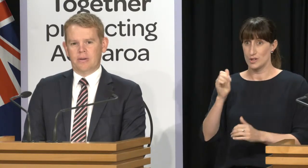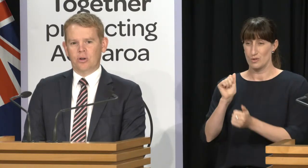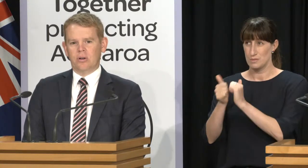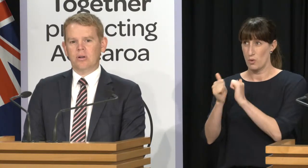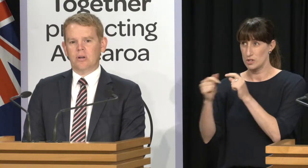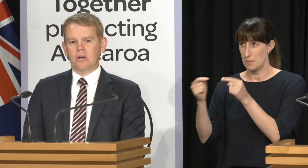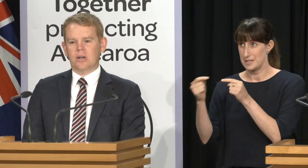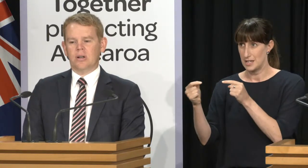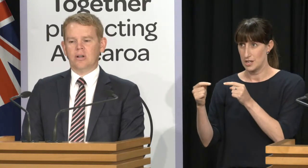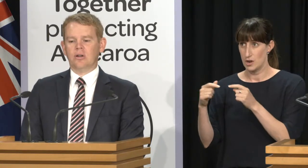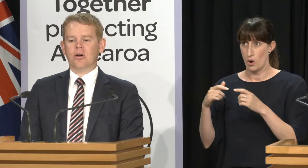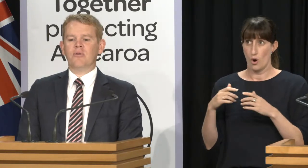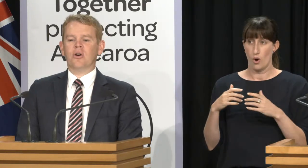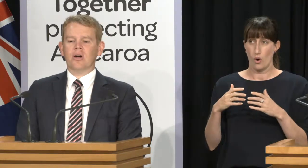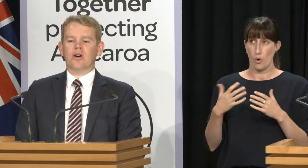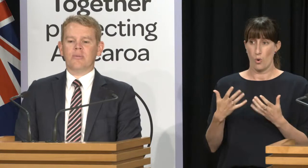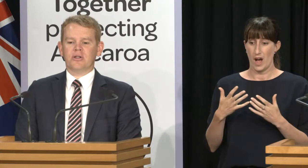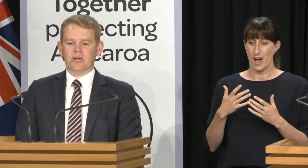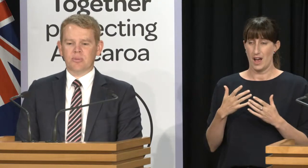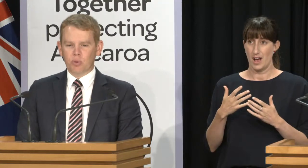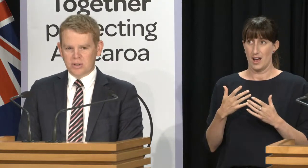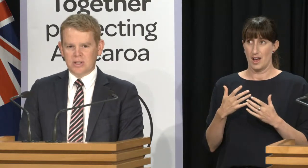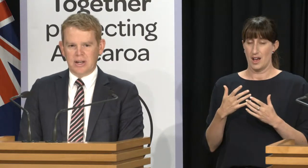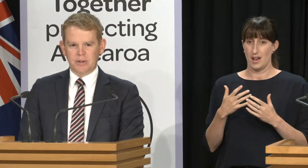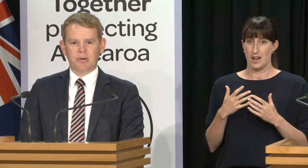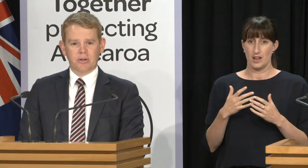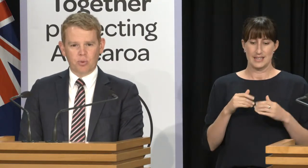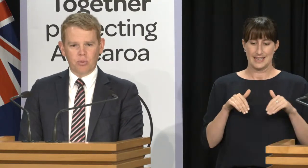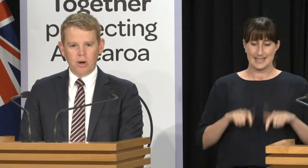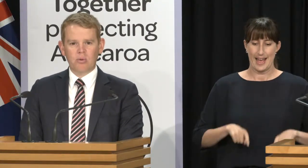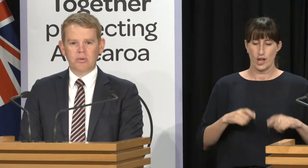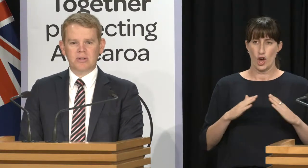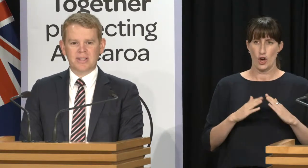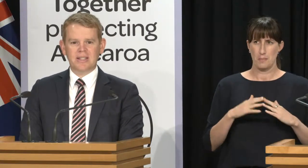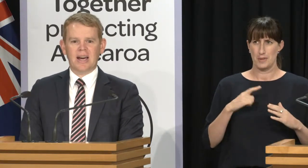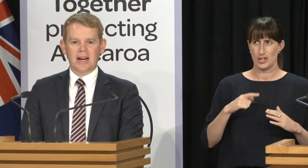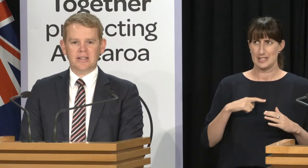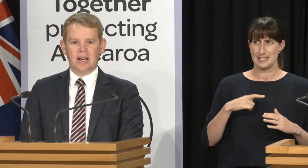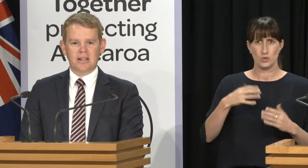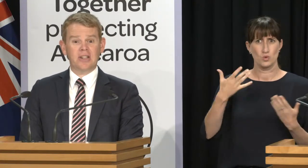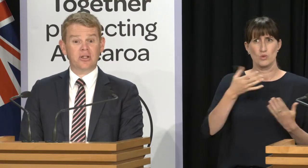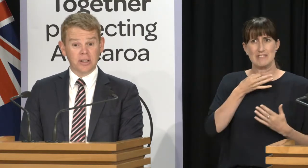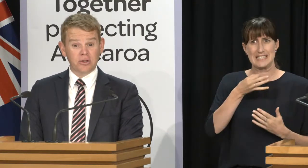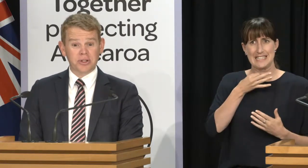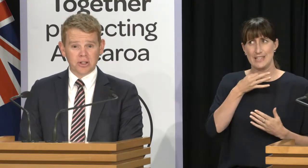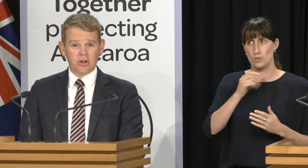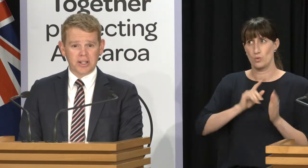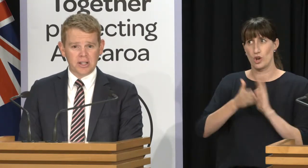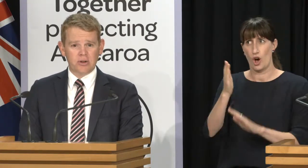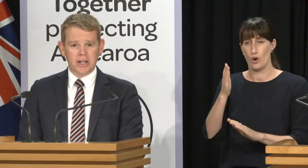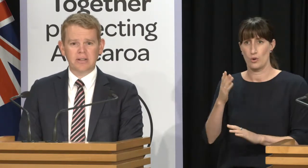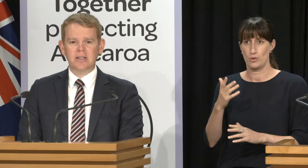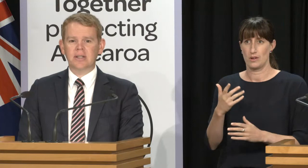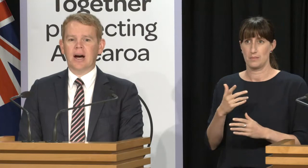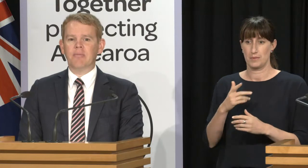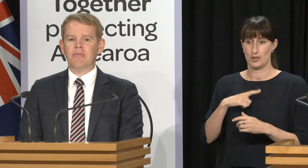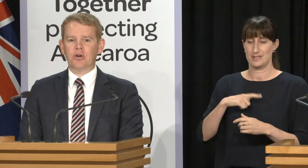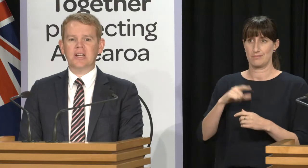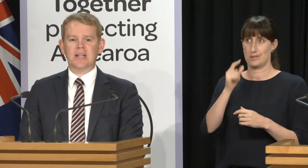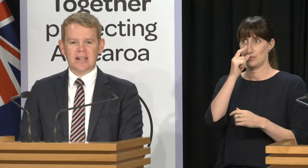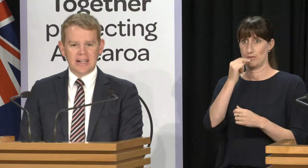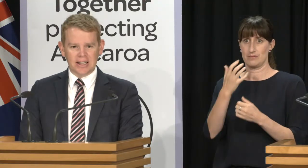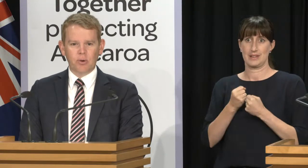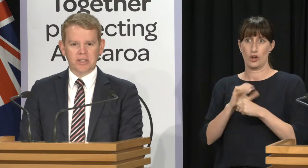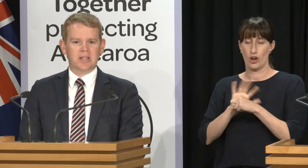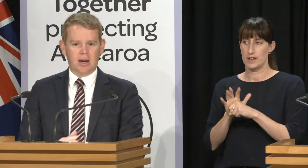safely? They'll be able to be vaccinated? Look, I'm not going to comment on sports teams because we will set out that national interest criteria